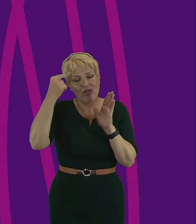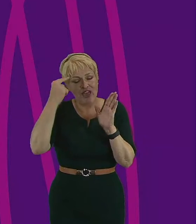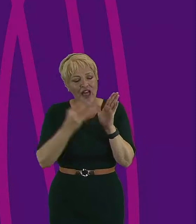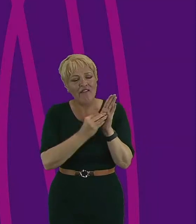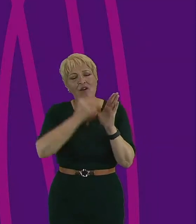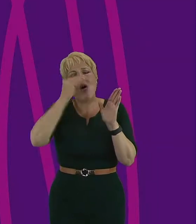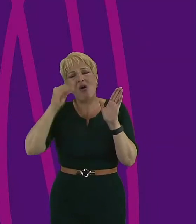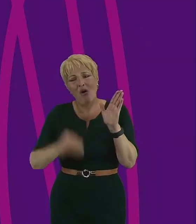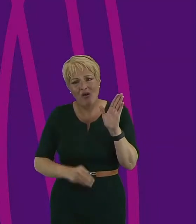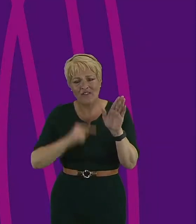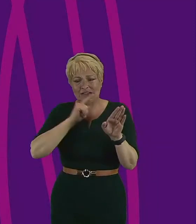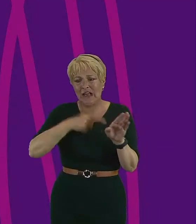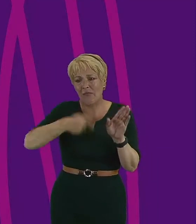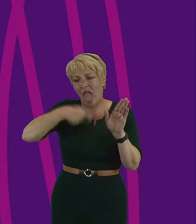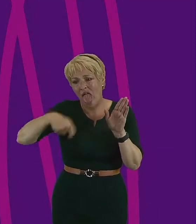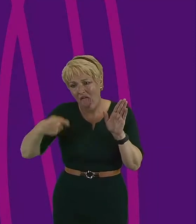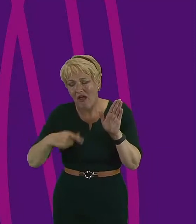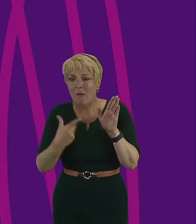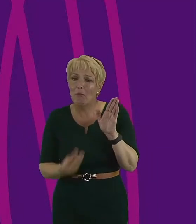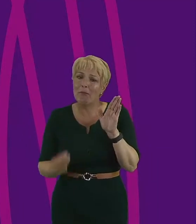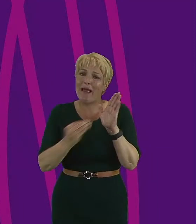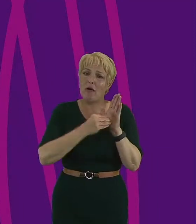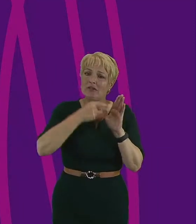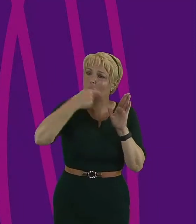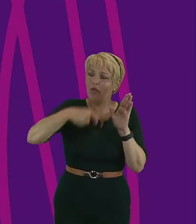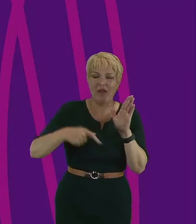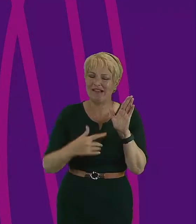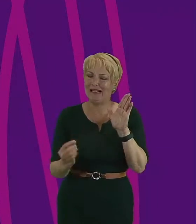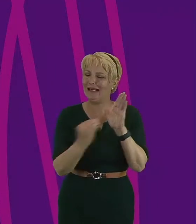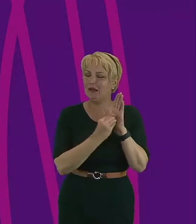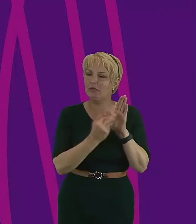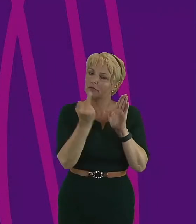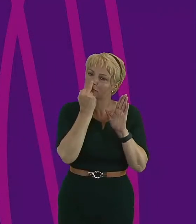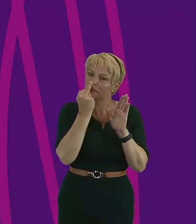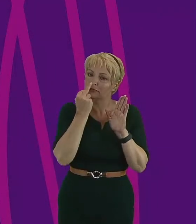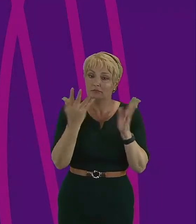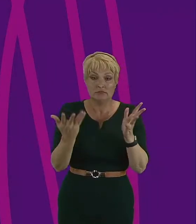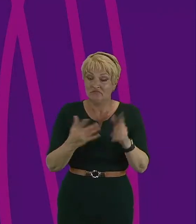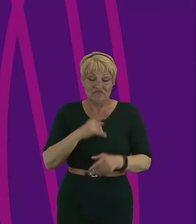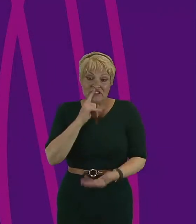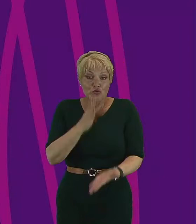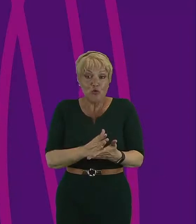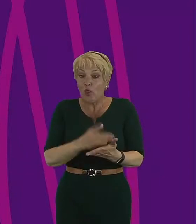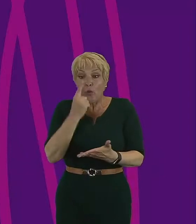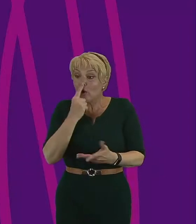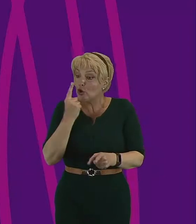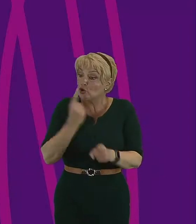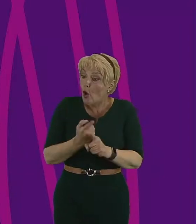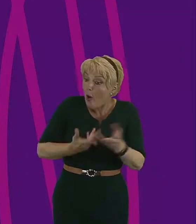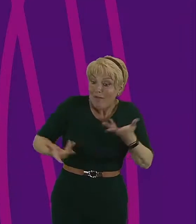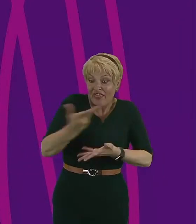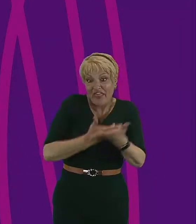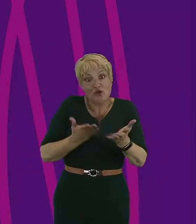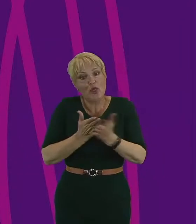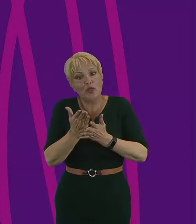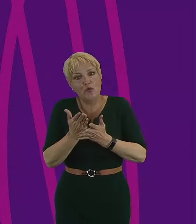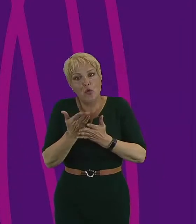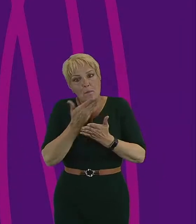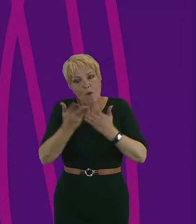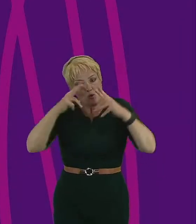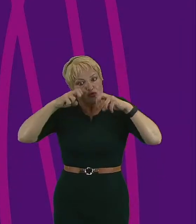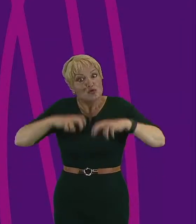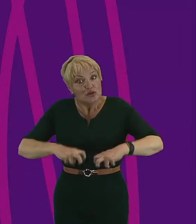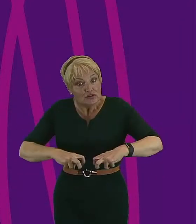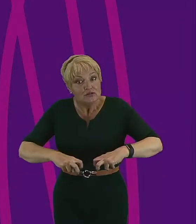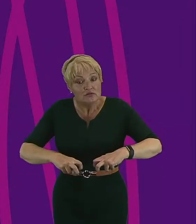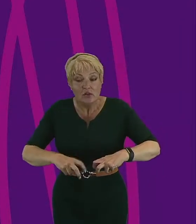back on would not be desirable. I think it would be, and we can talk about this in terms of enhanced scrutiny, it might, for example,